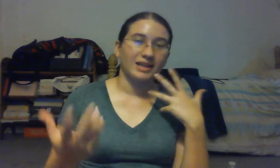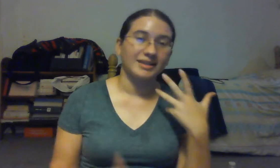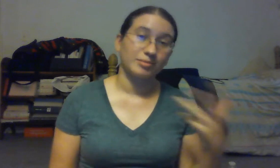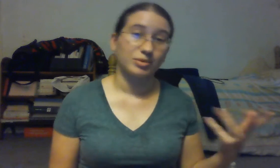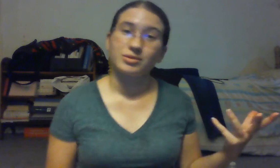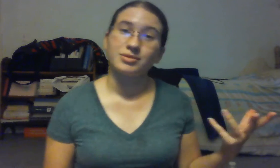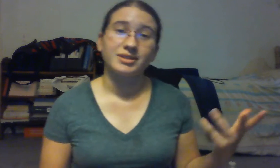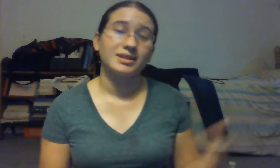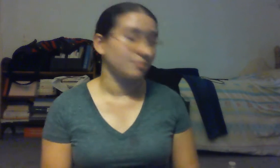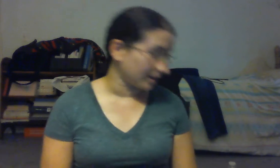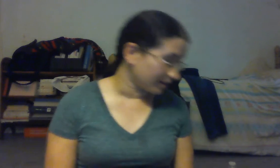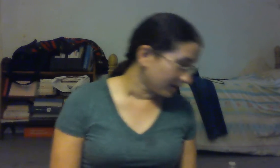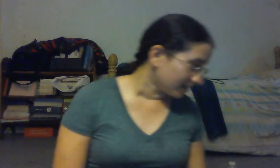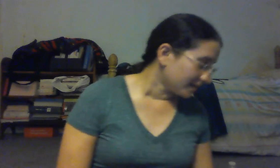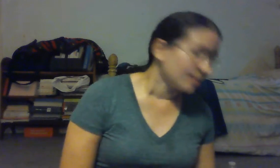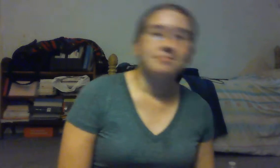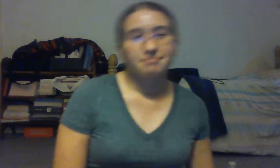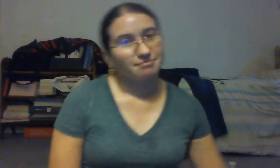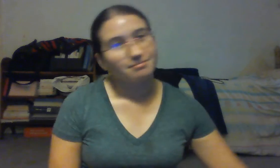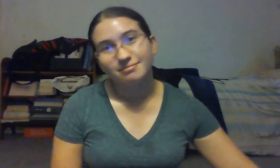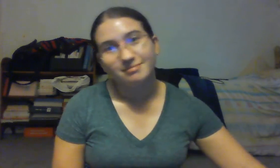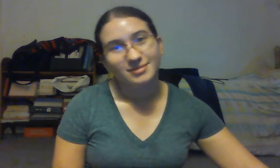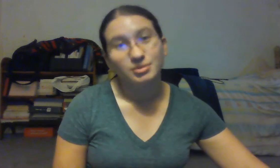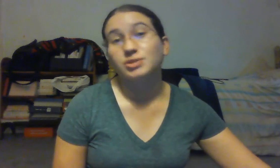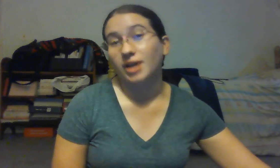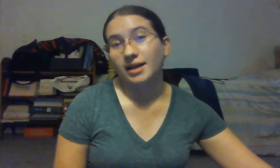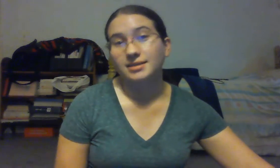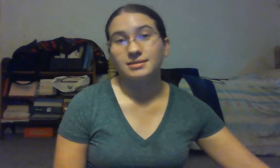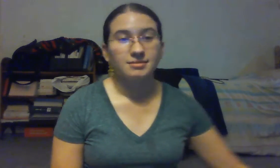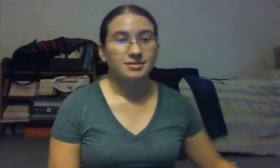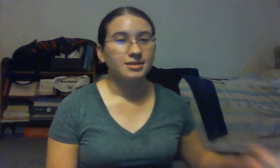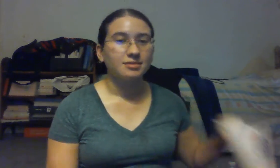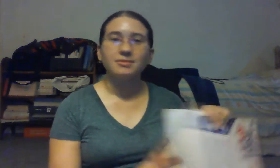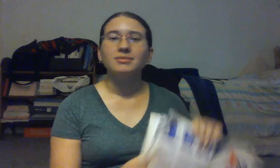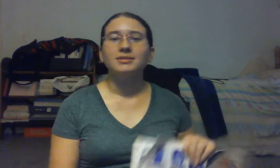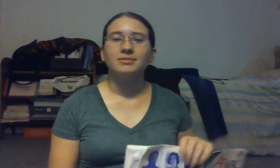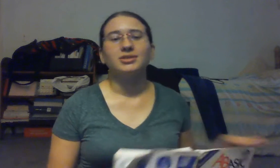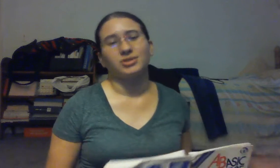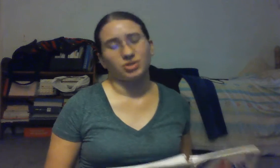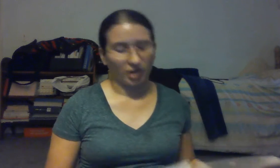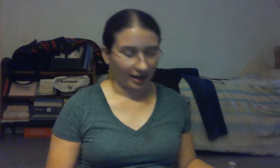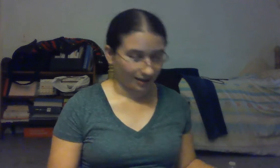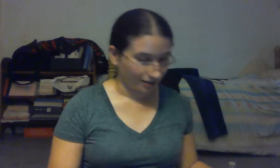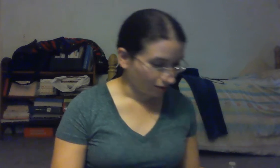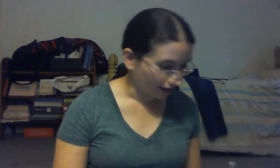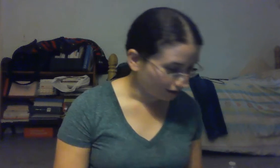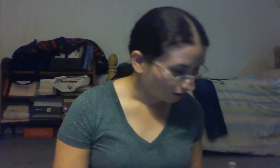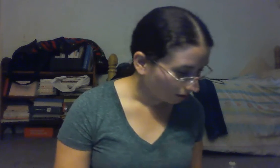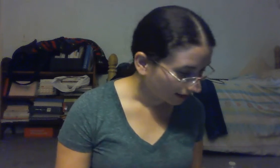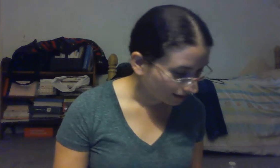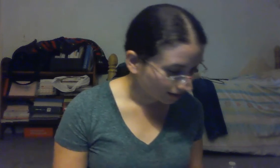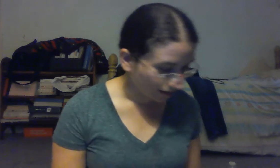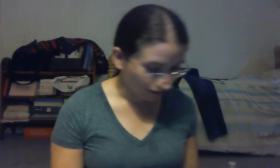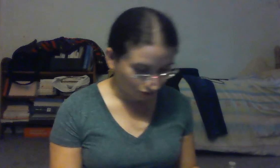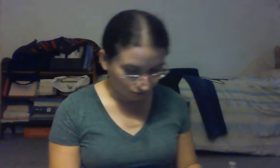kind of blurry, but we're trying. We're just trying. Okay, so lesson 6, we